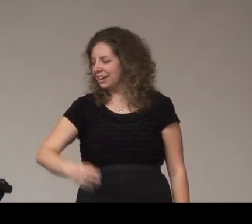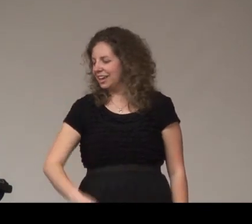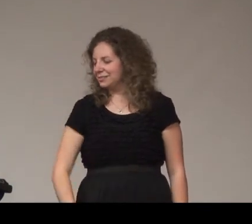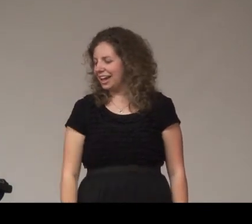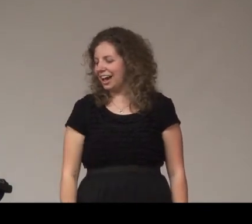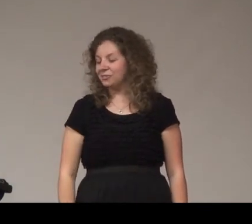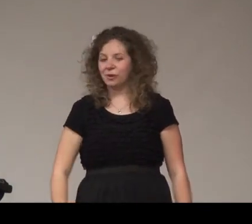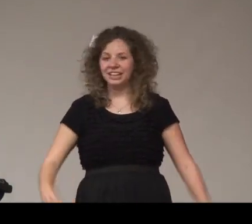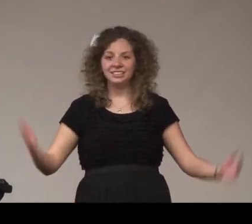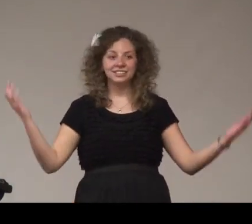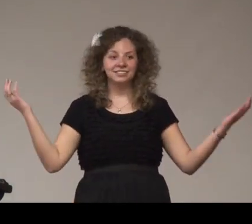and we have what,